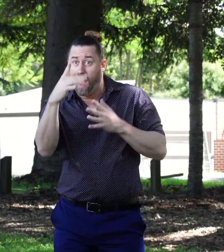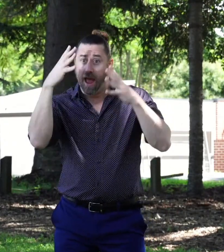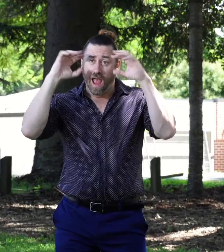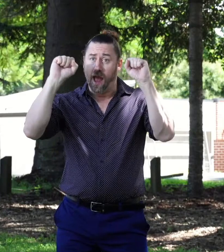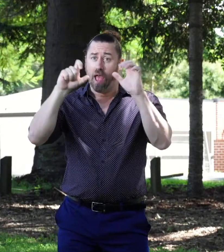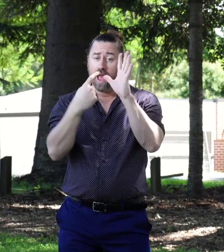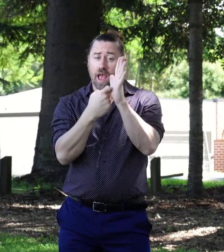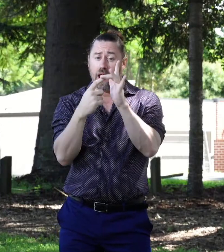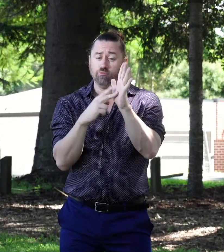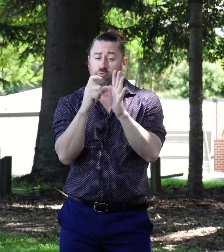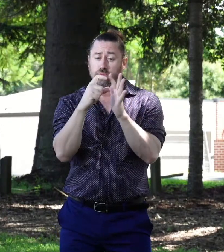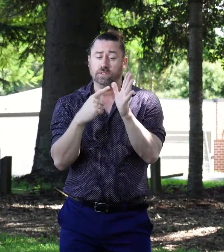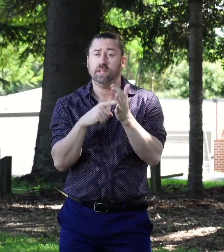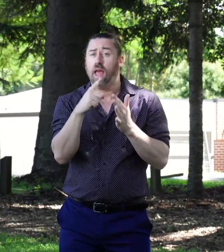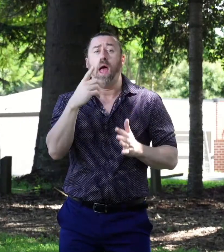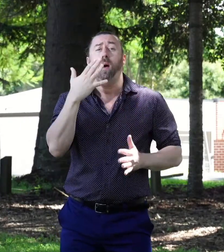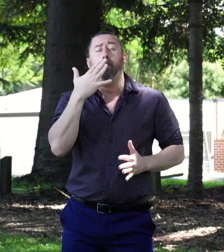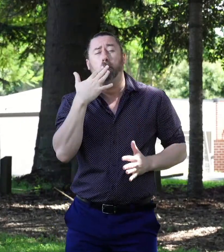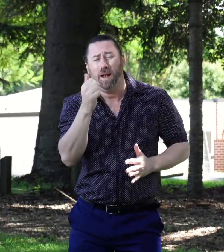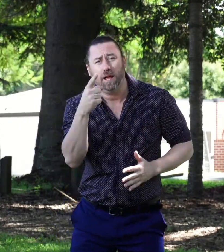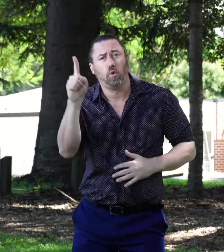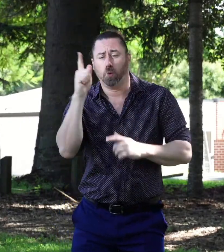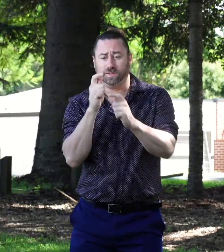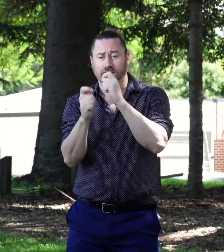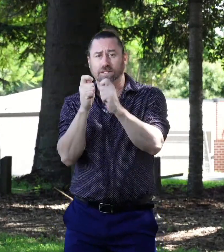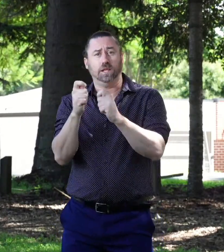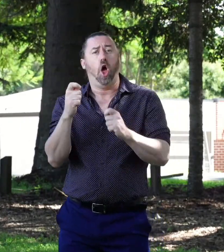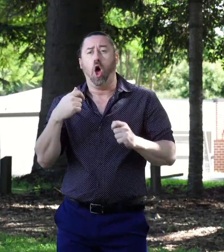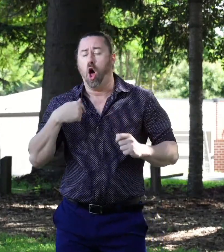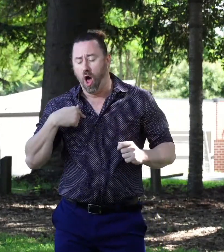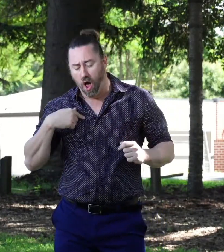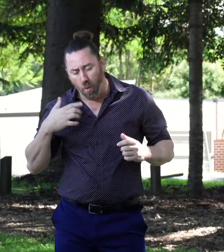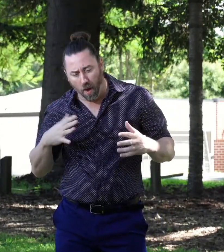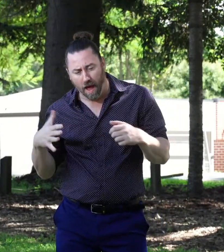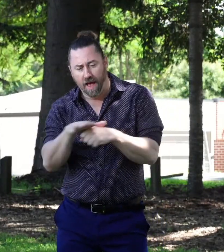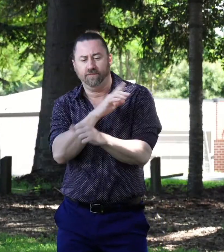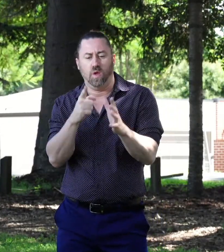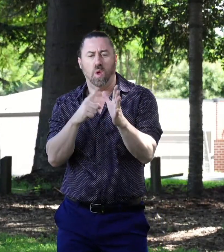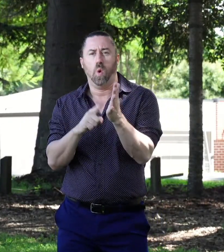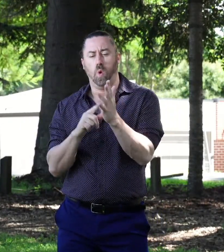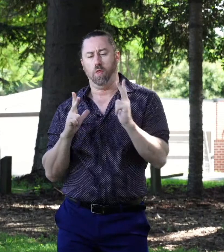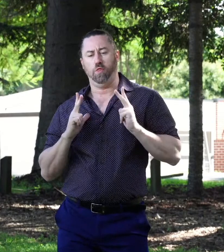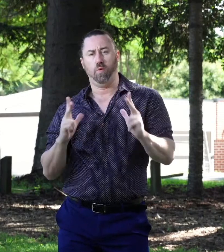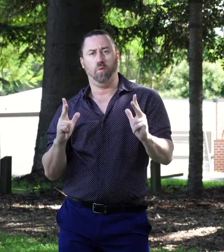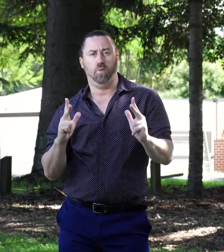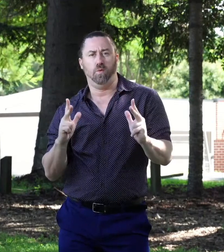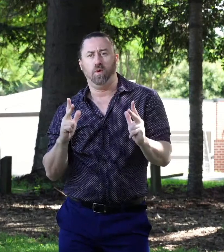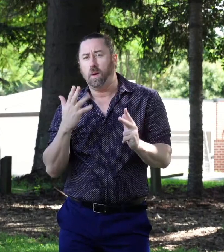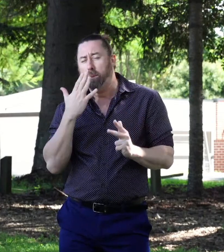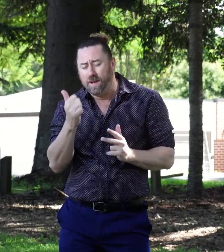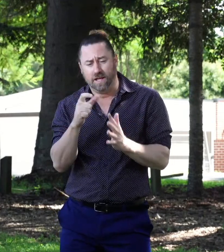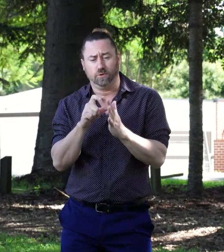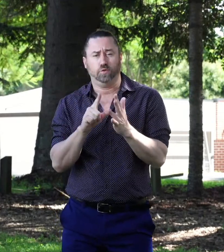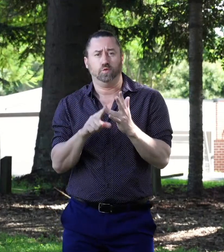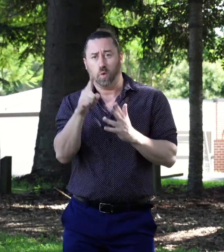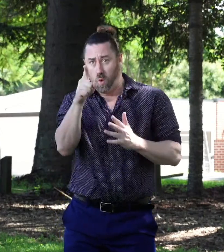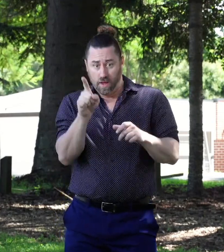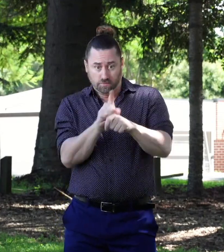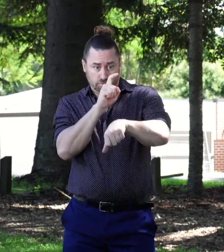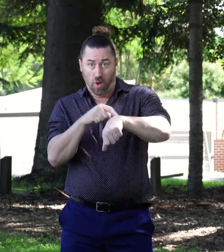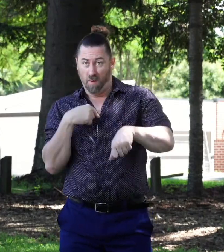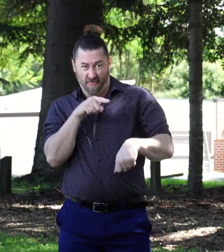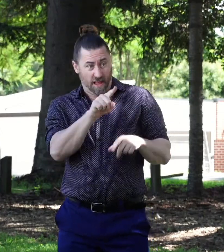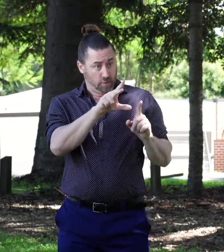and get tested. We just want to rule out every single possibility here. So the sooner that everyone does this, the better we will